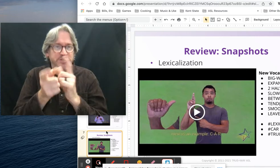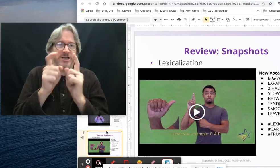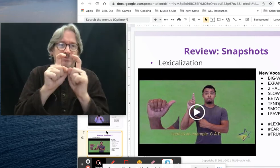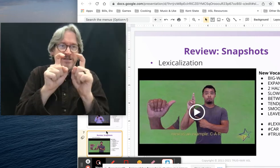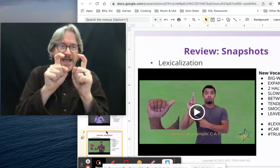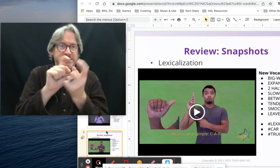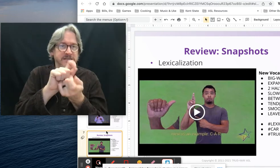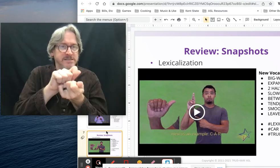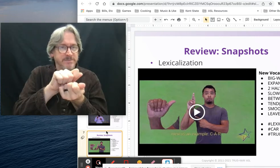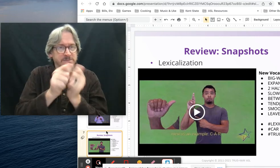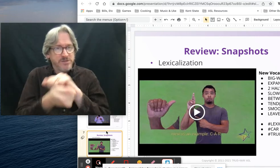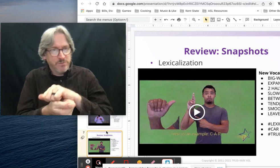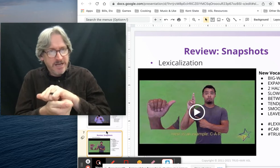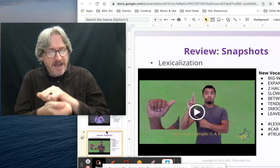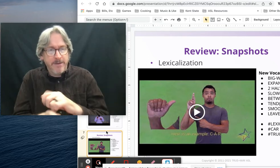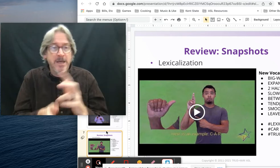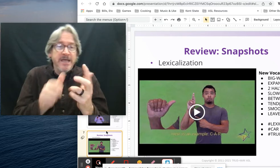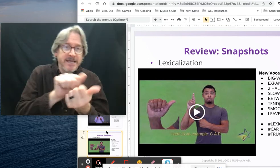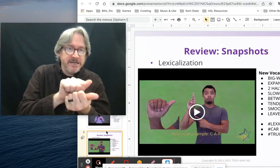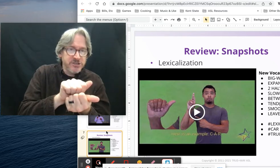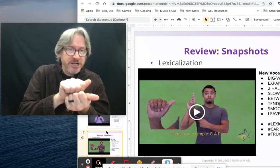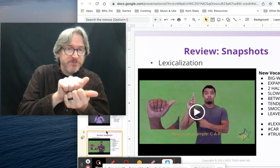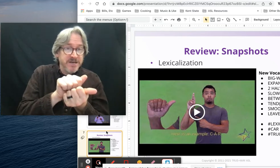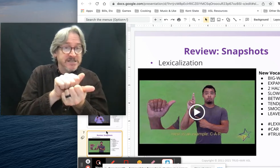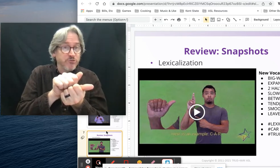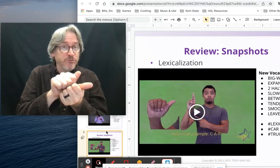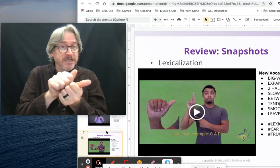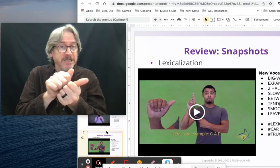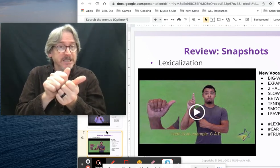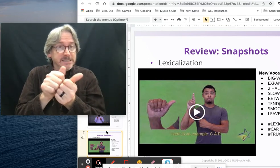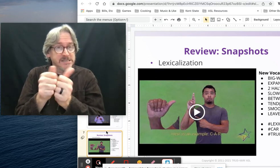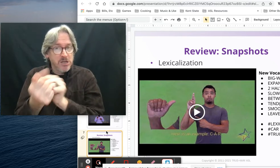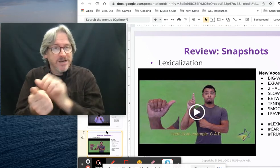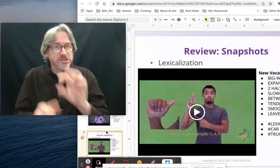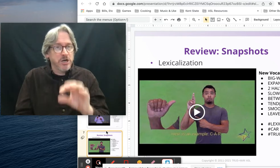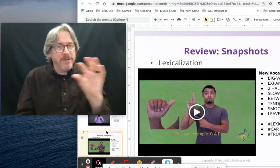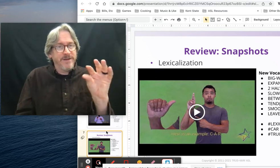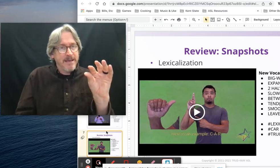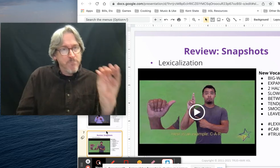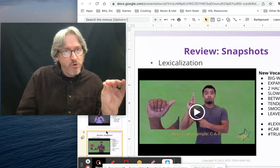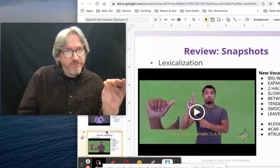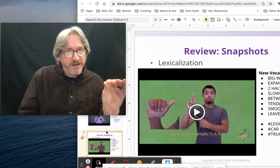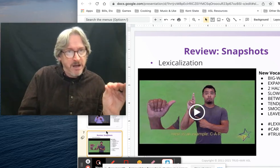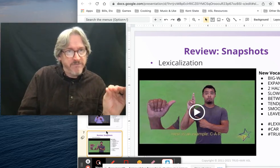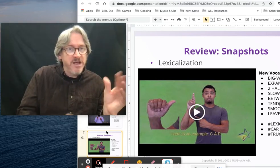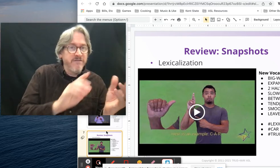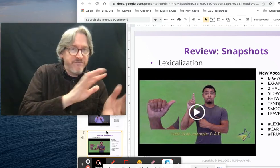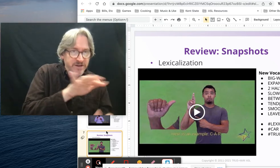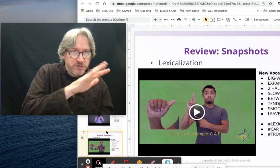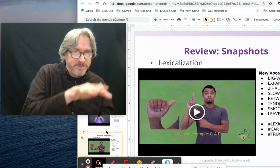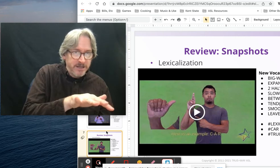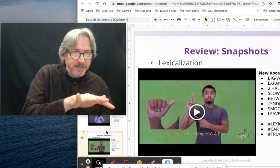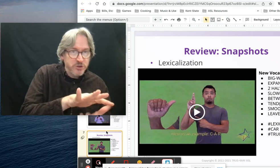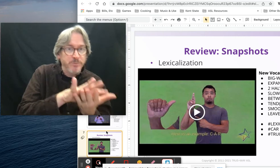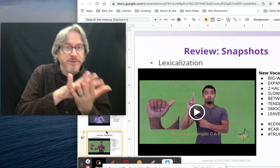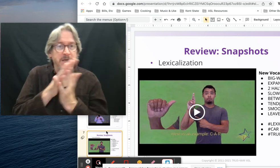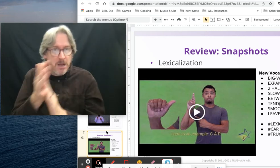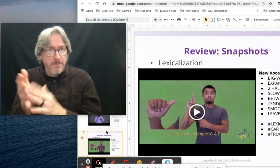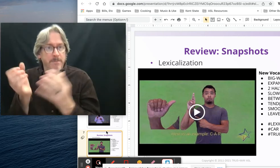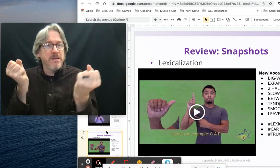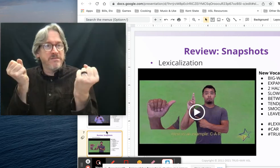you'll see change with the X's, sometimes it's with an A. He does change, but he does it really slow. And he's talking about that morphing of finger spelling